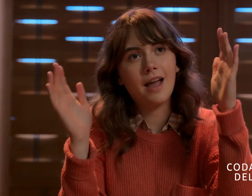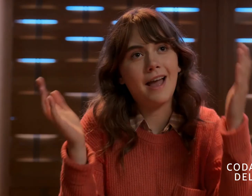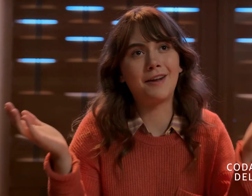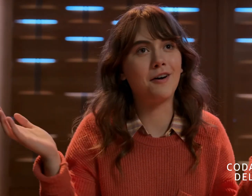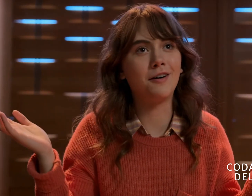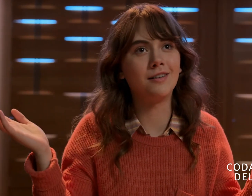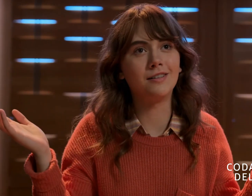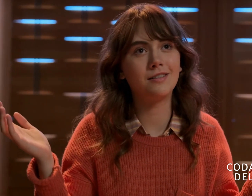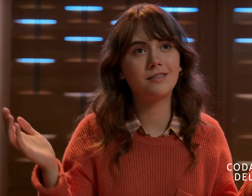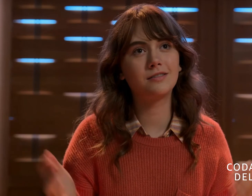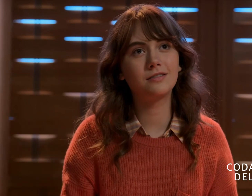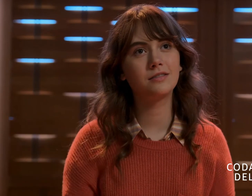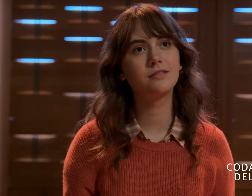at all.